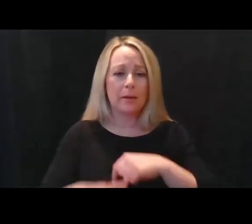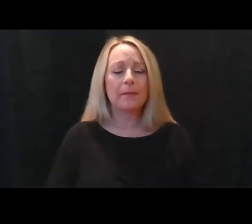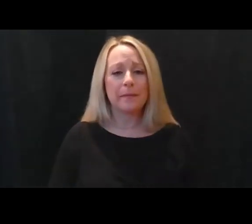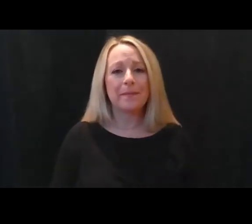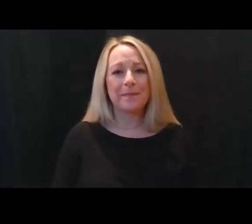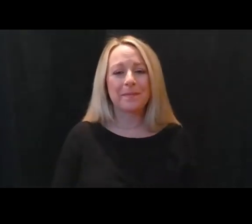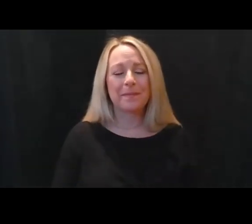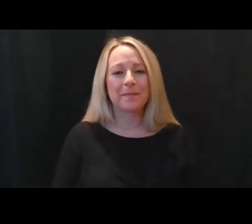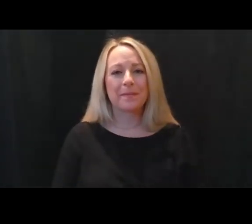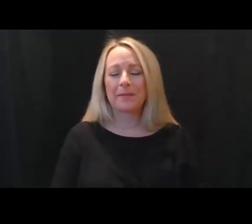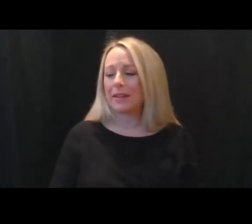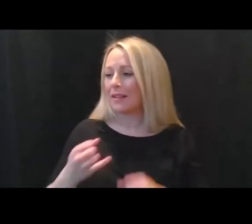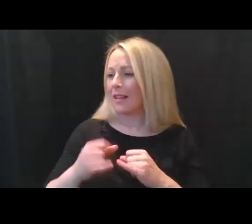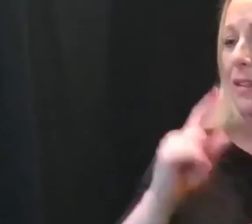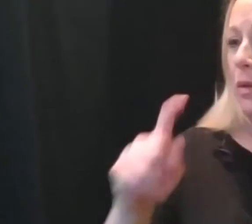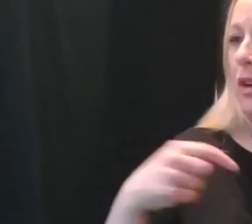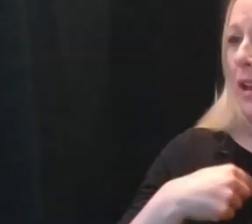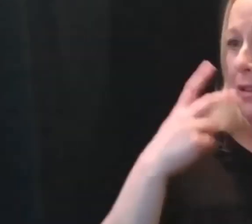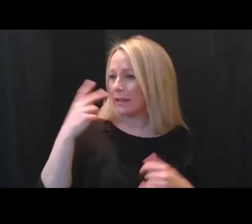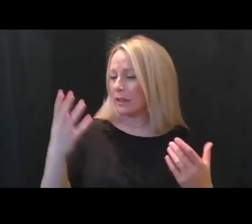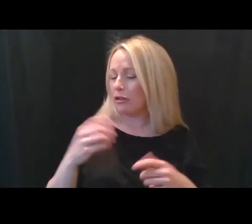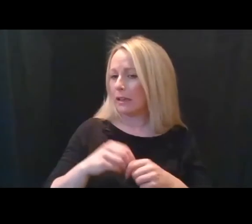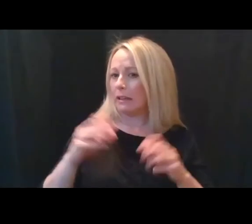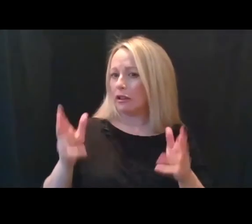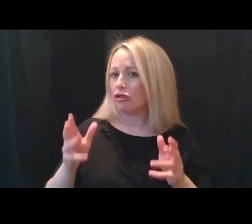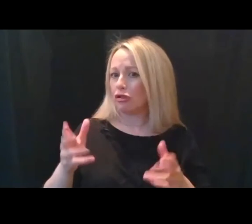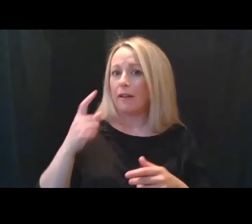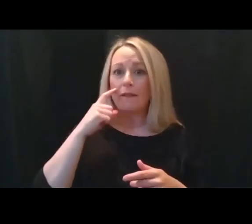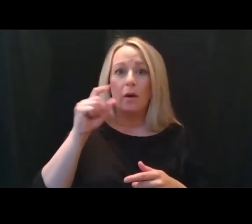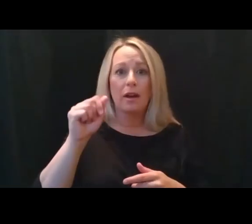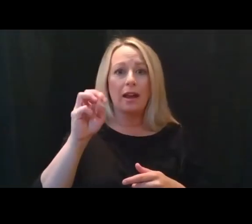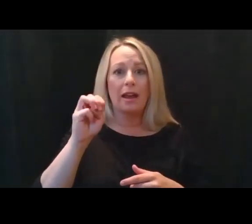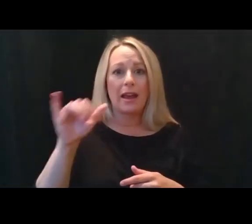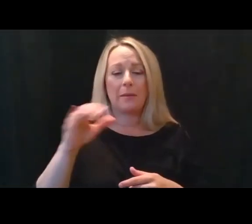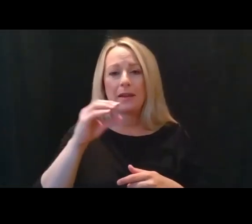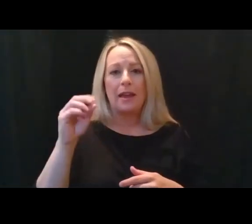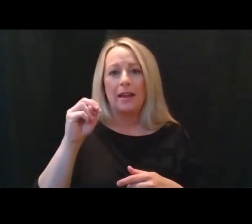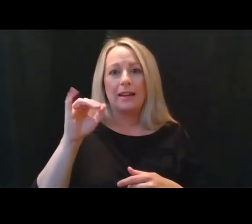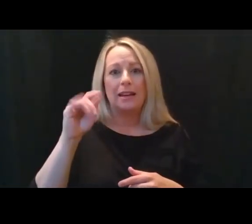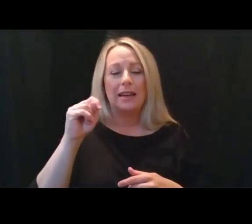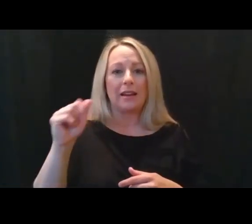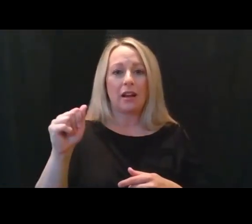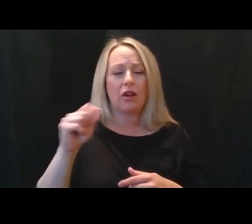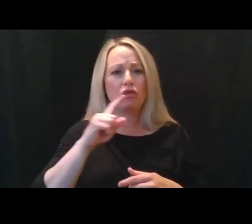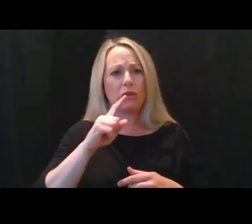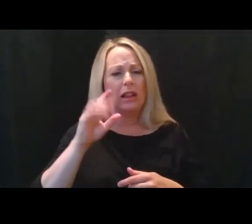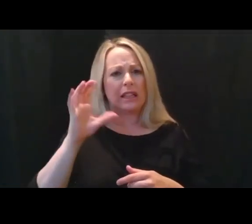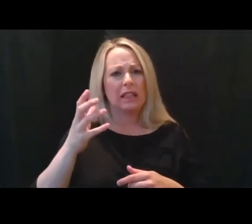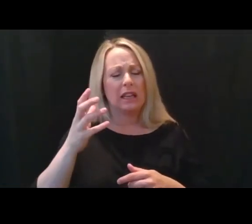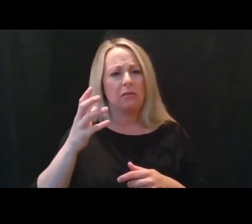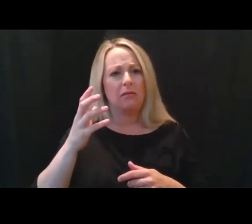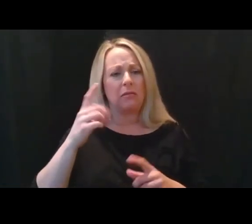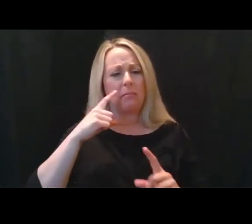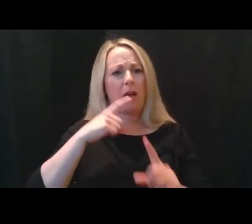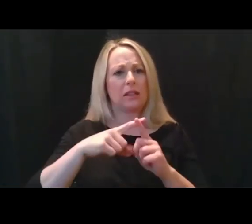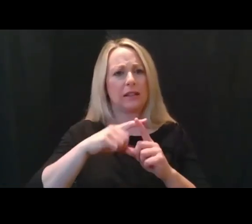The last question that I see here is in the chat, and it's for Amy and Nita. There's a fairly large disparity between the positivity rates reported